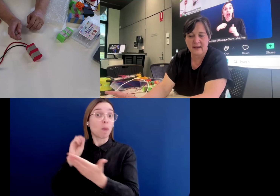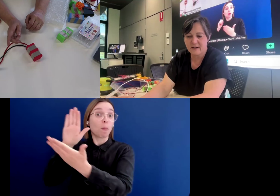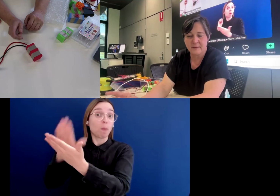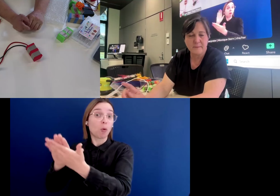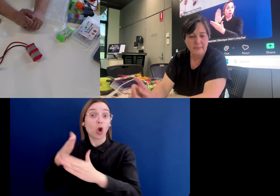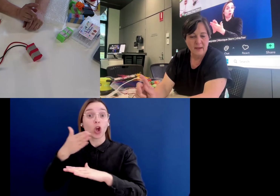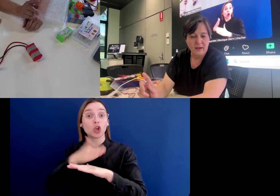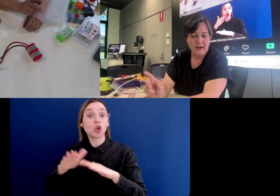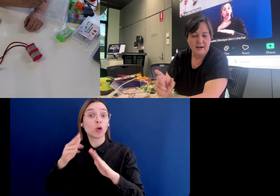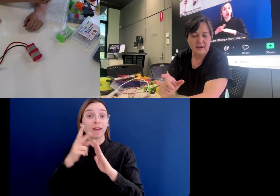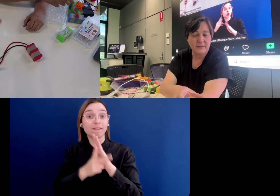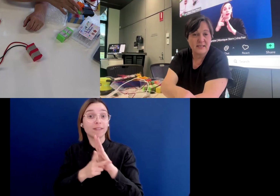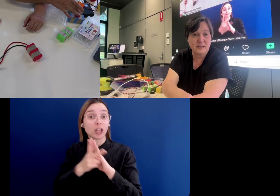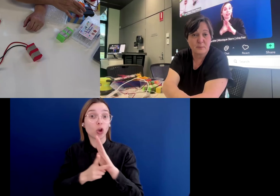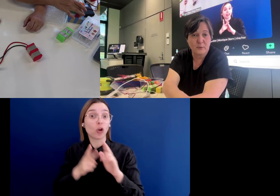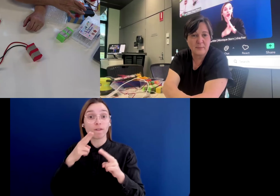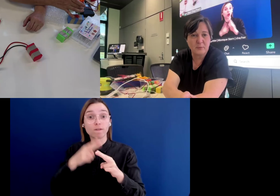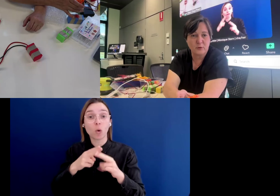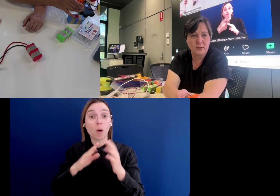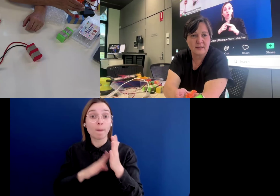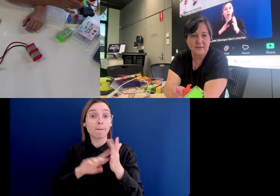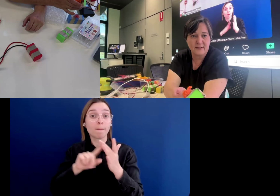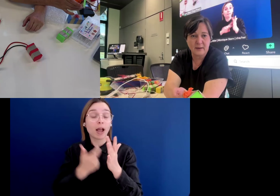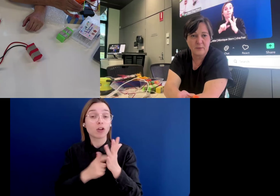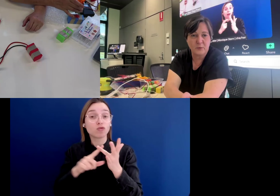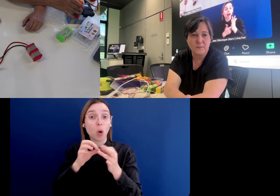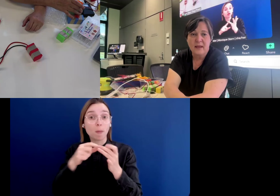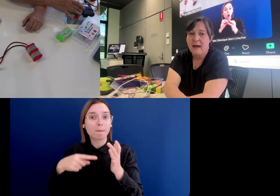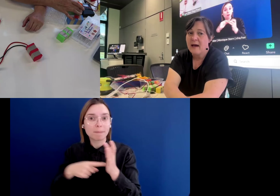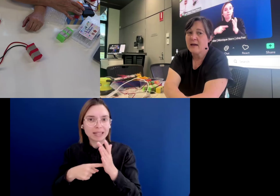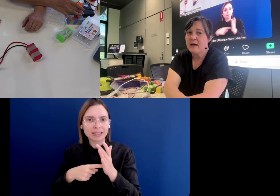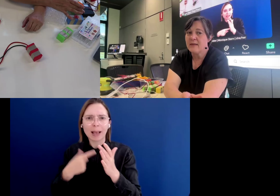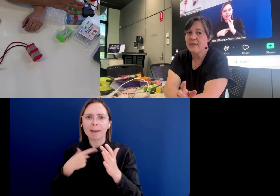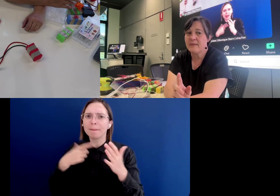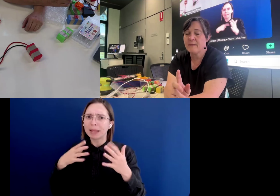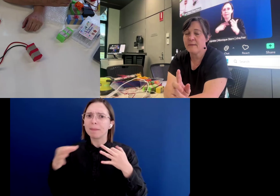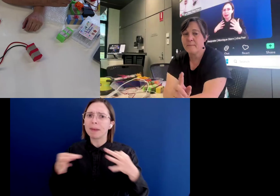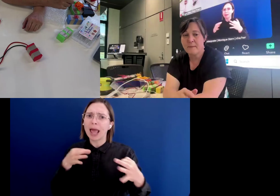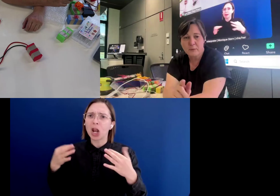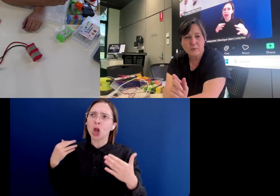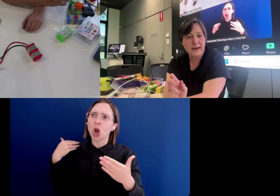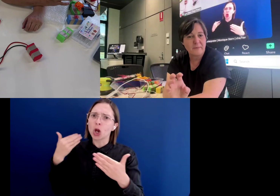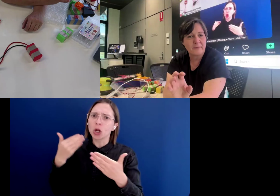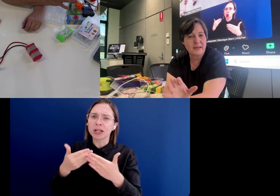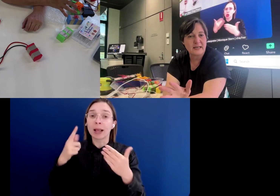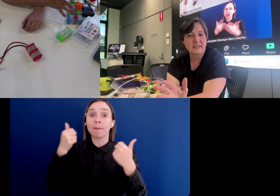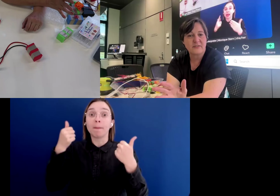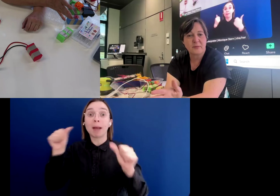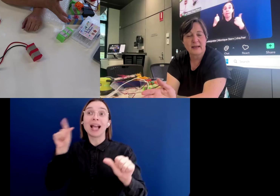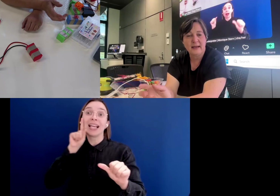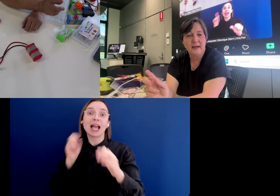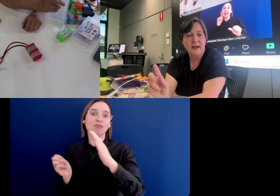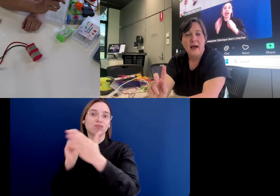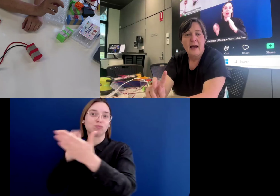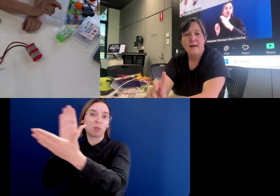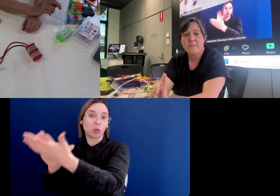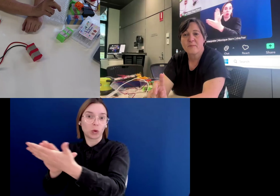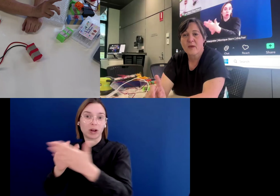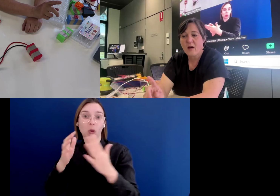it forever. There's the breadboard available. Bubble wrap, conductive